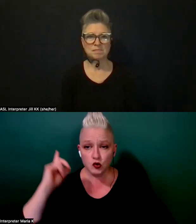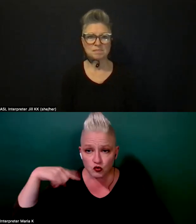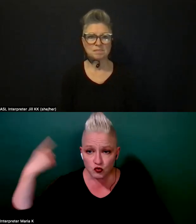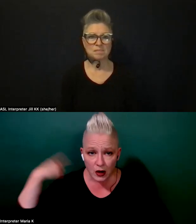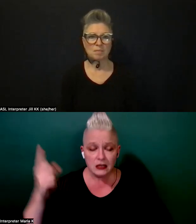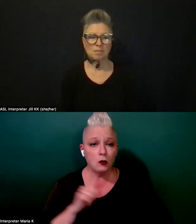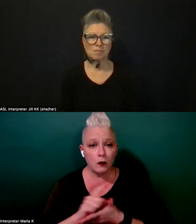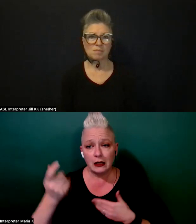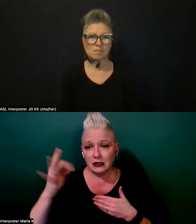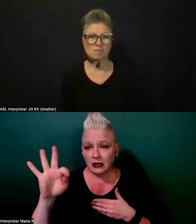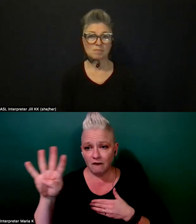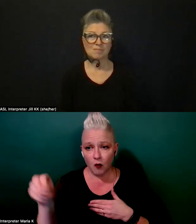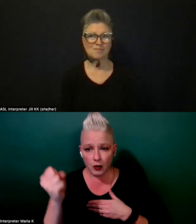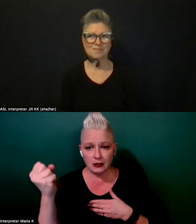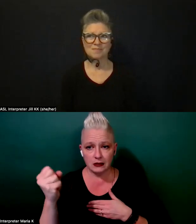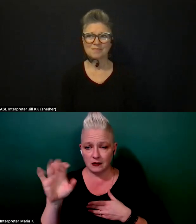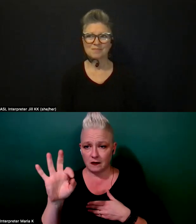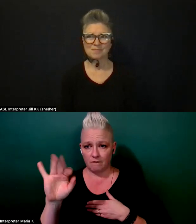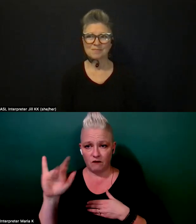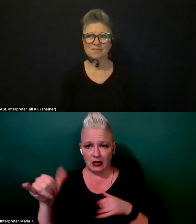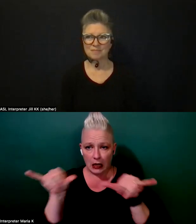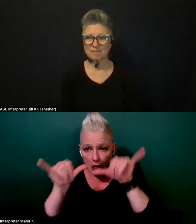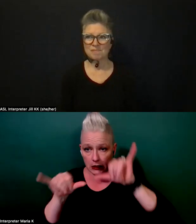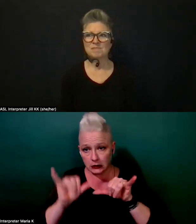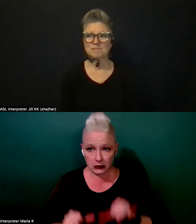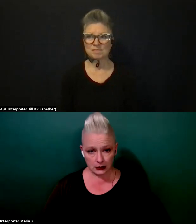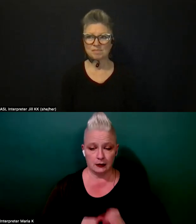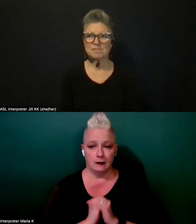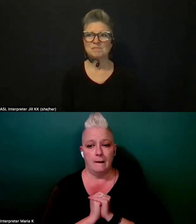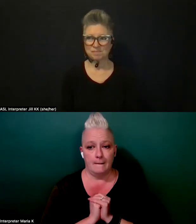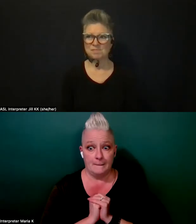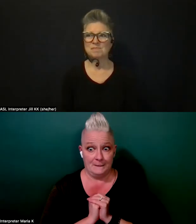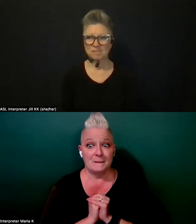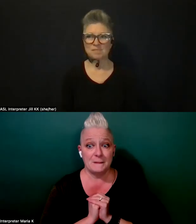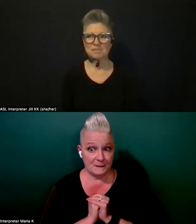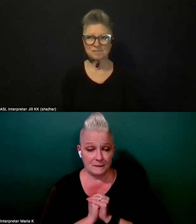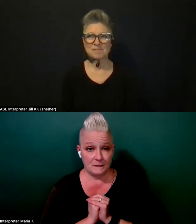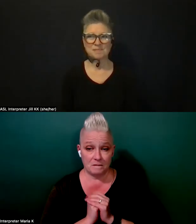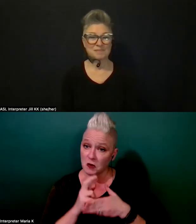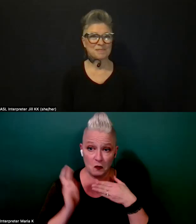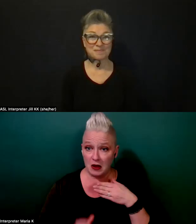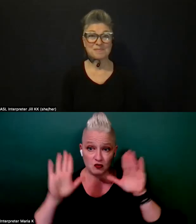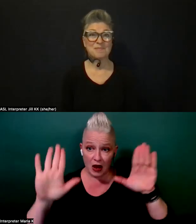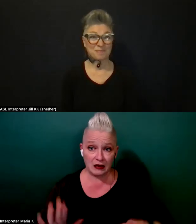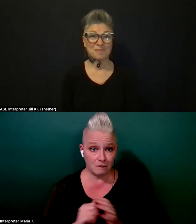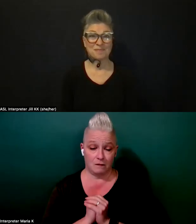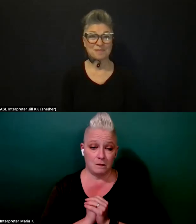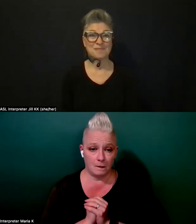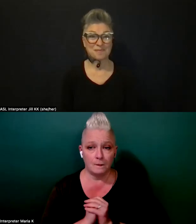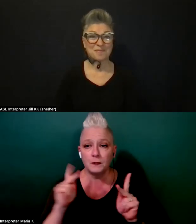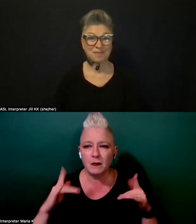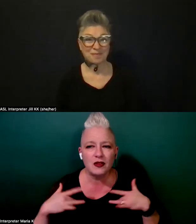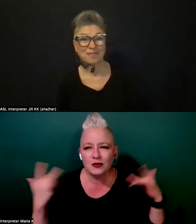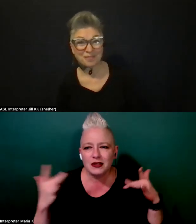all 1940s fittings. And it came out really great. I mean, everybody's so thrilled and